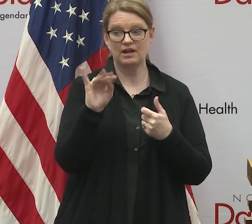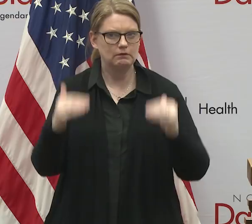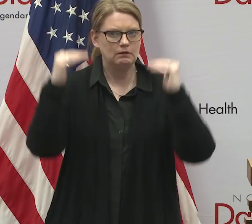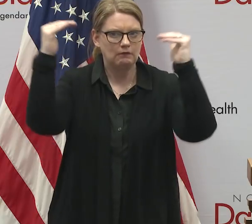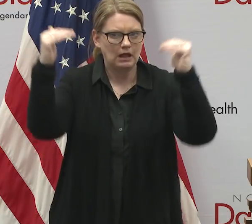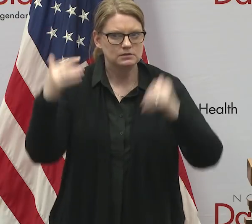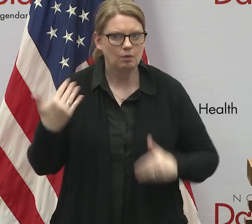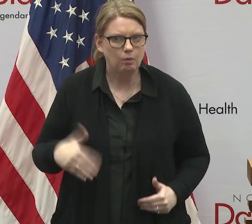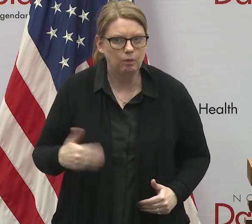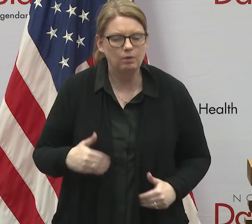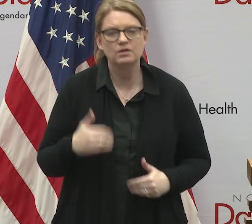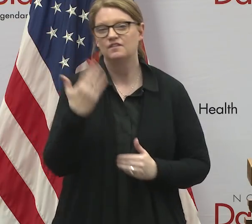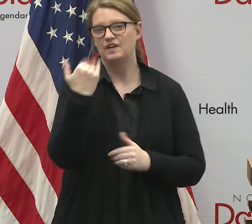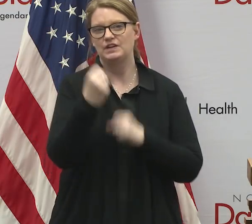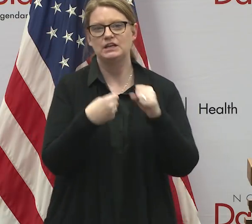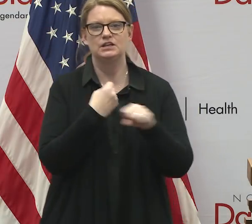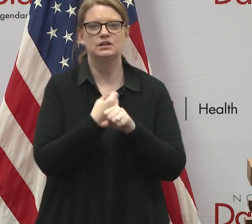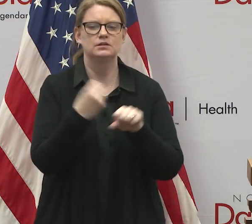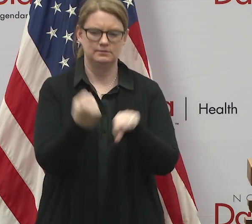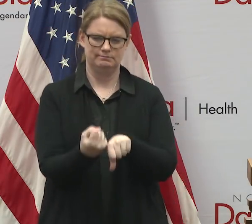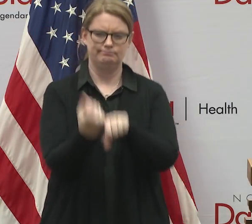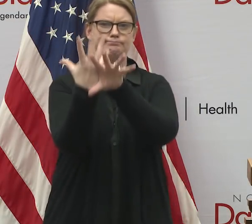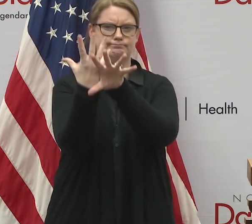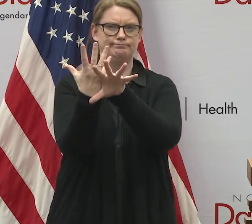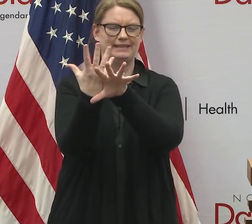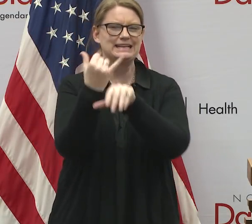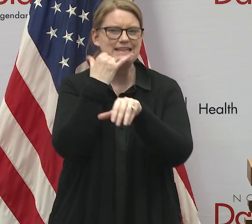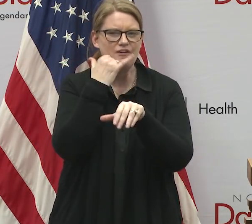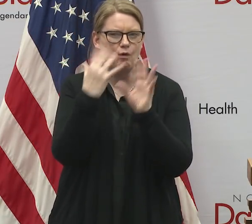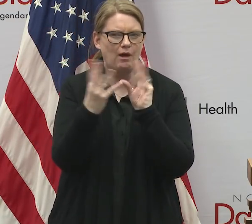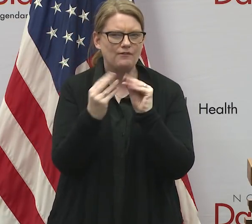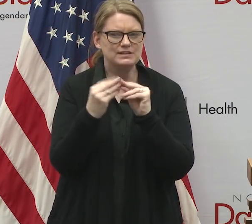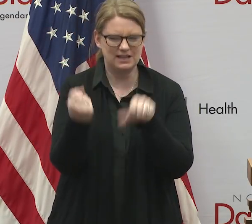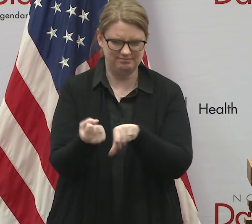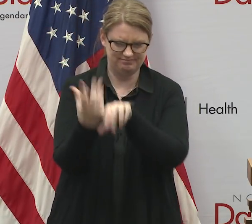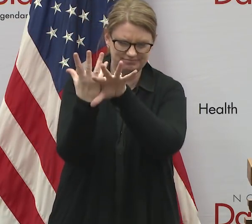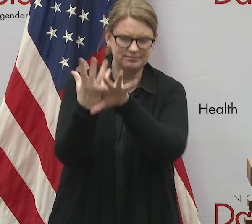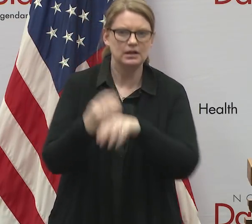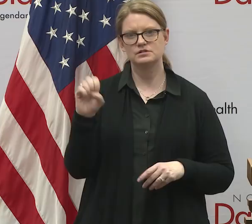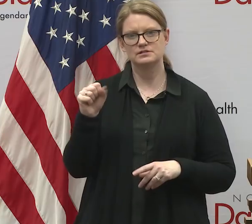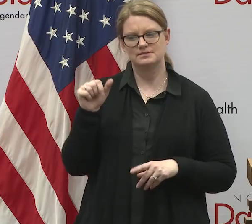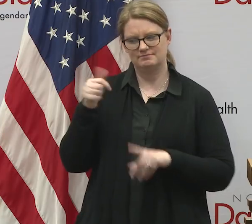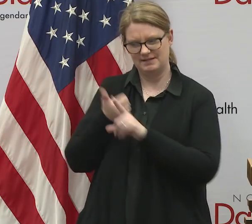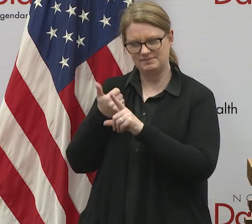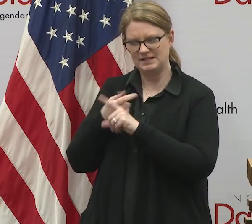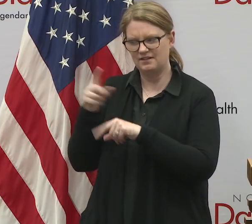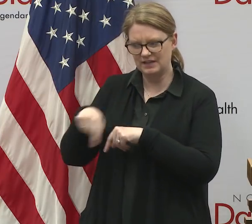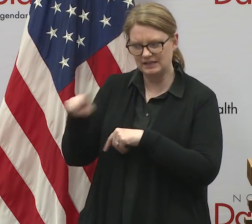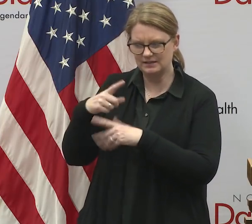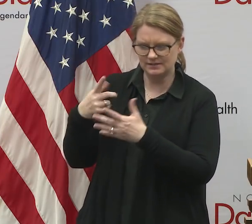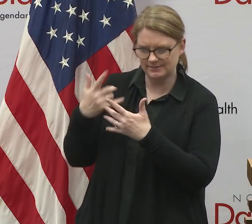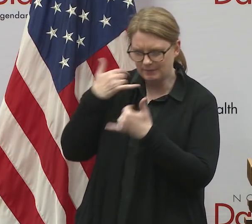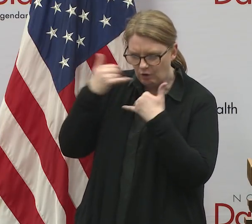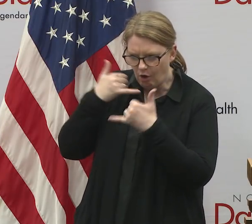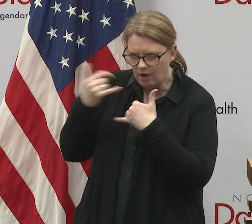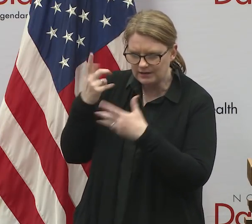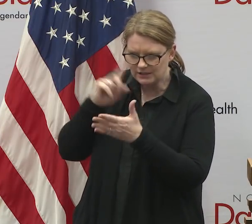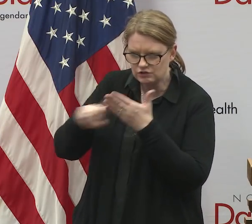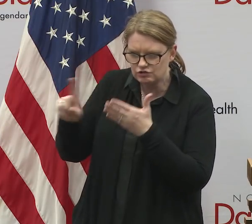that may have, like other communities in North Dakota, say, hey, we don't have any cases, and then you wake up and you find out you've got